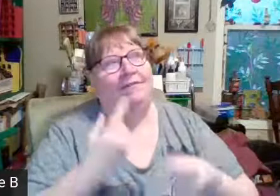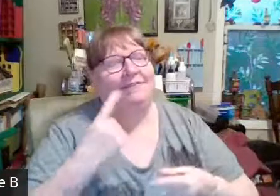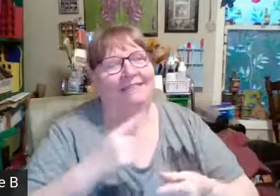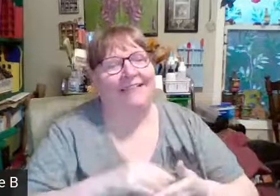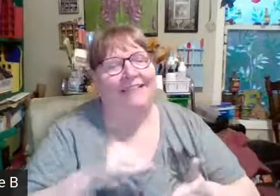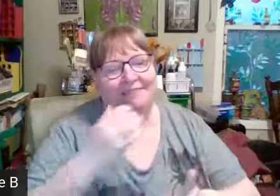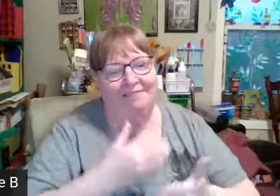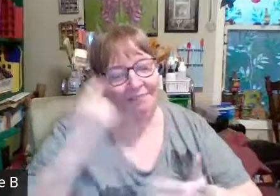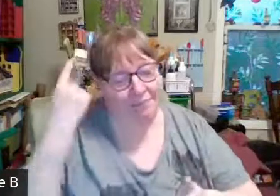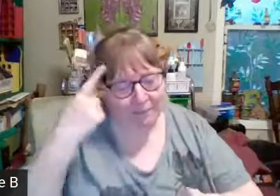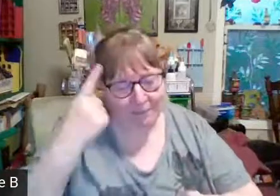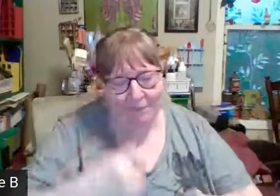scroll. So,